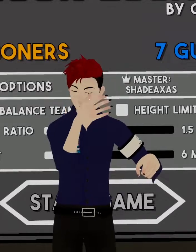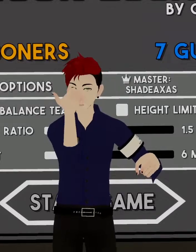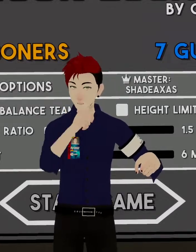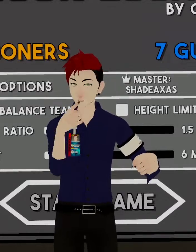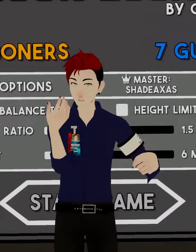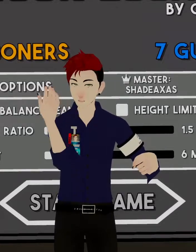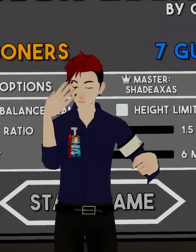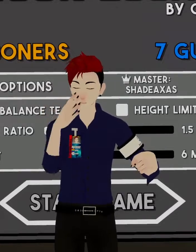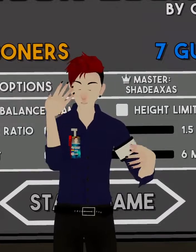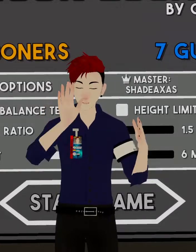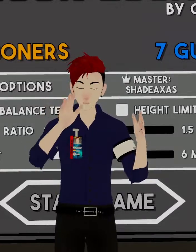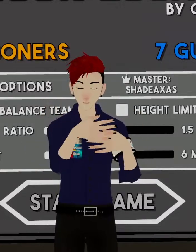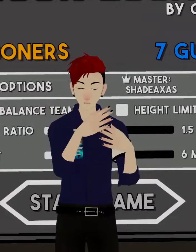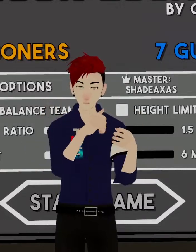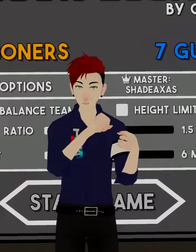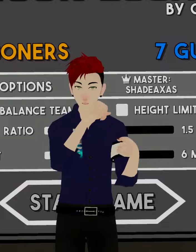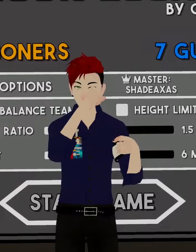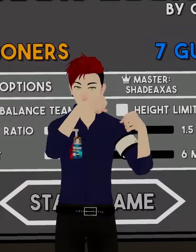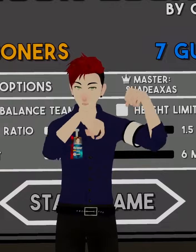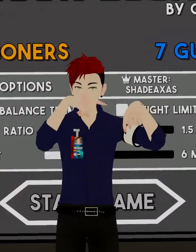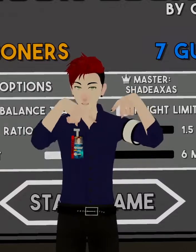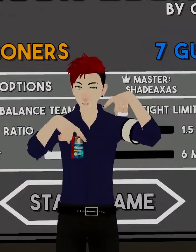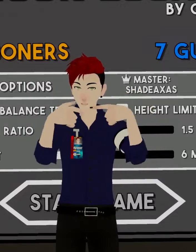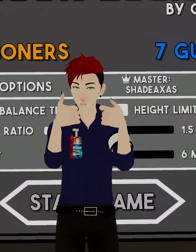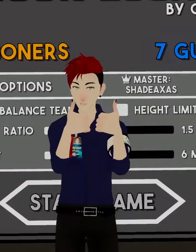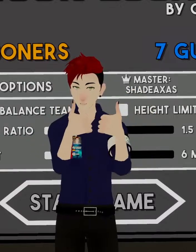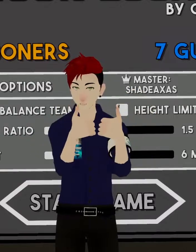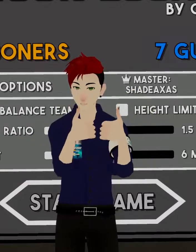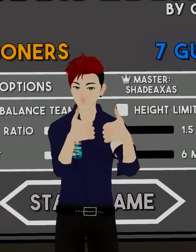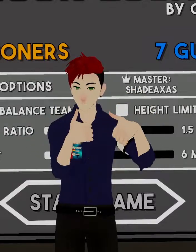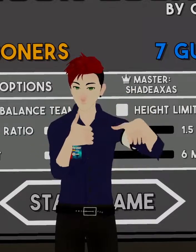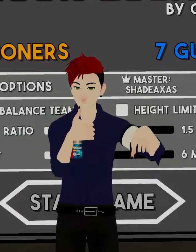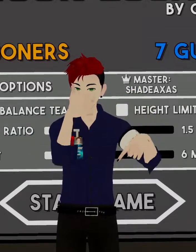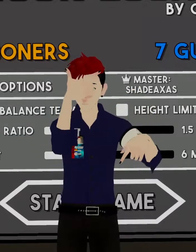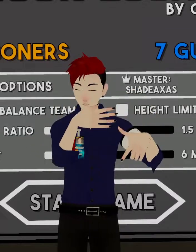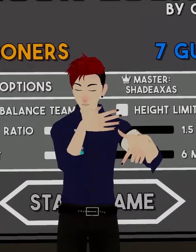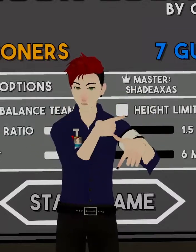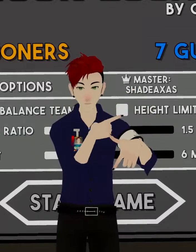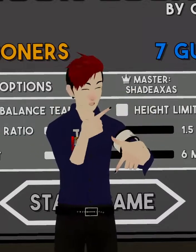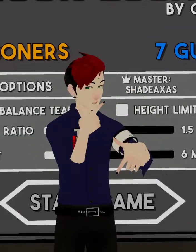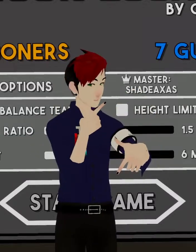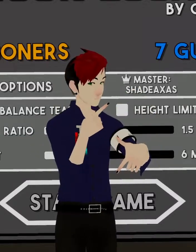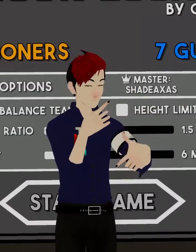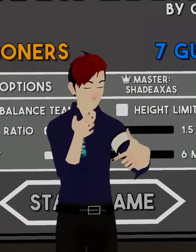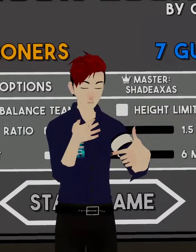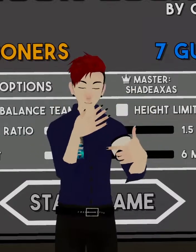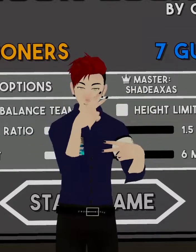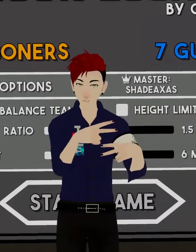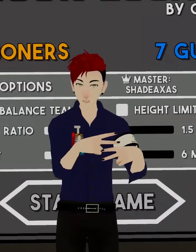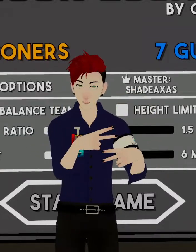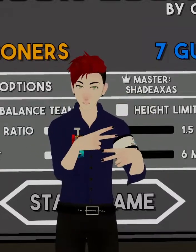Anybody who's played this before, you know the room with the Connect 4 game, like up at the front. Game room. Does it have a